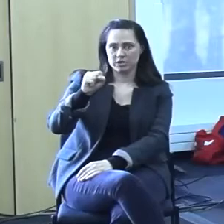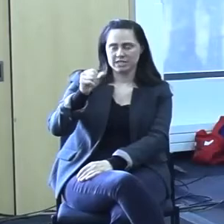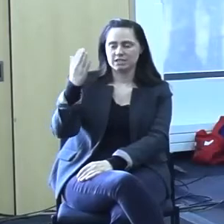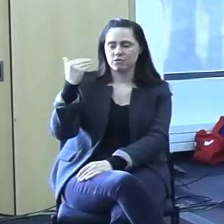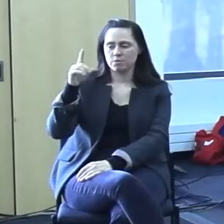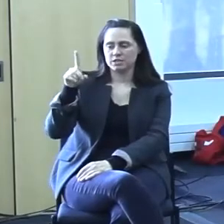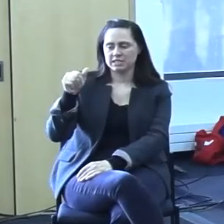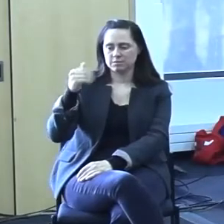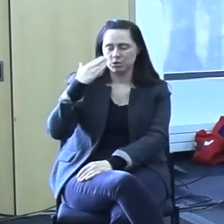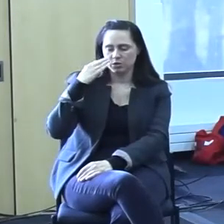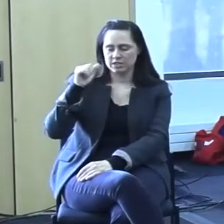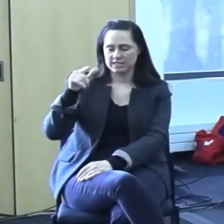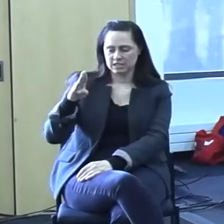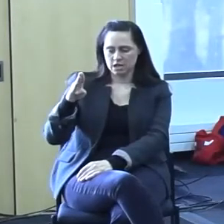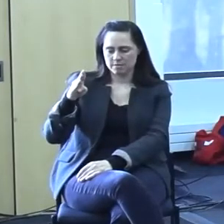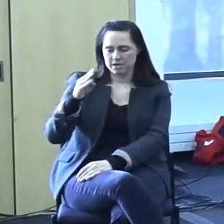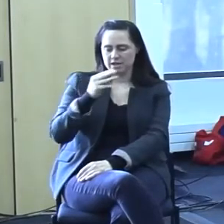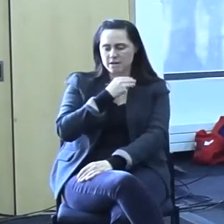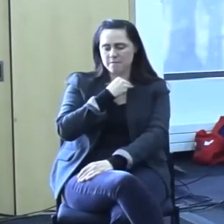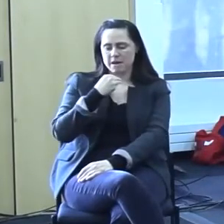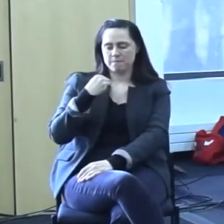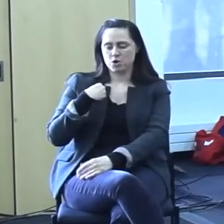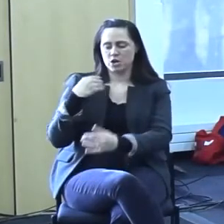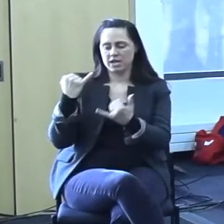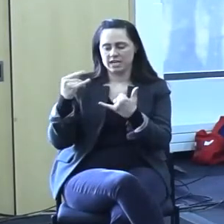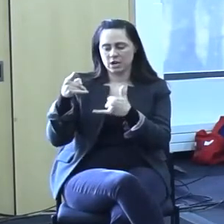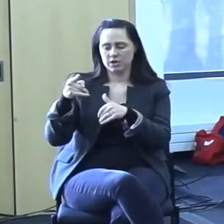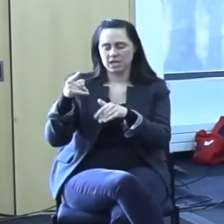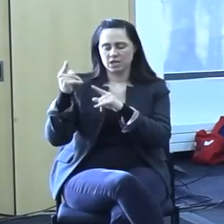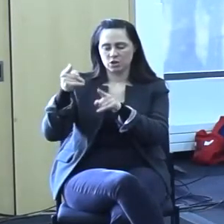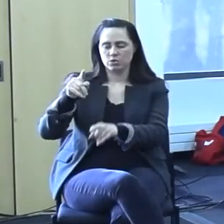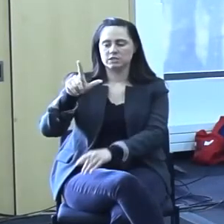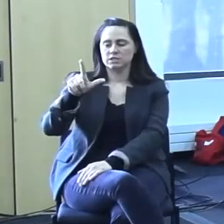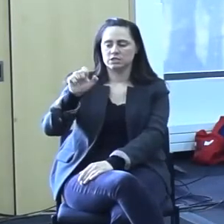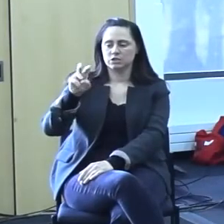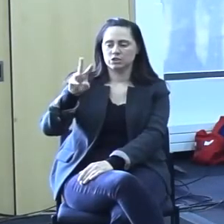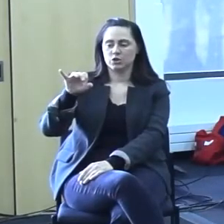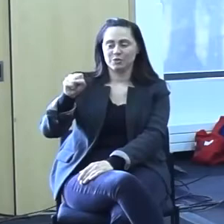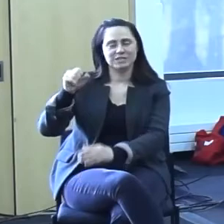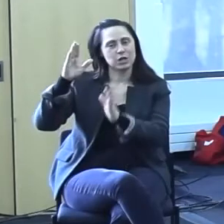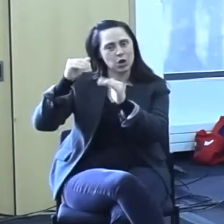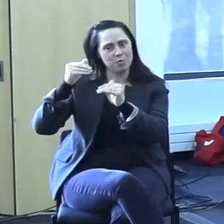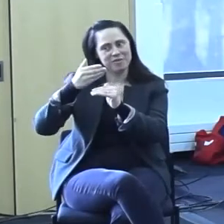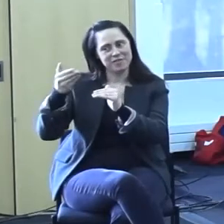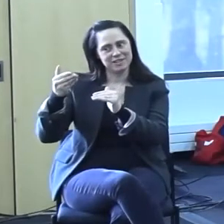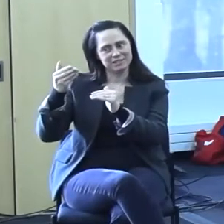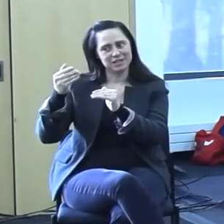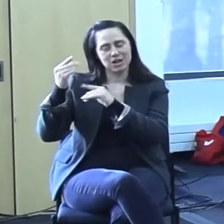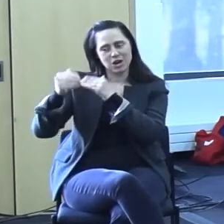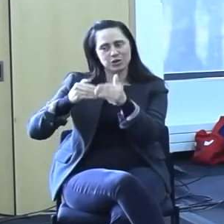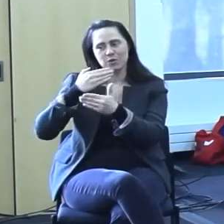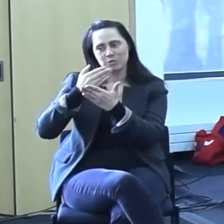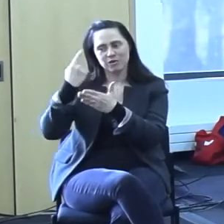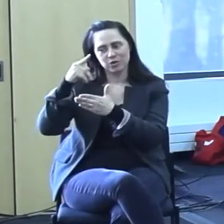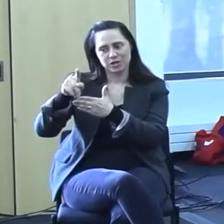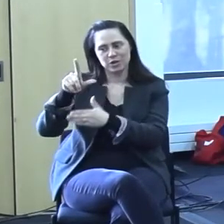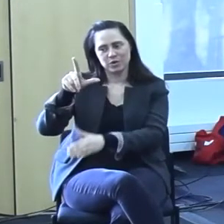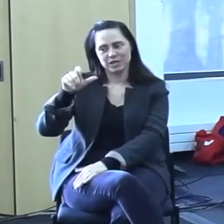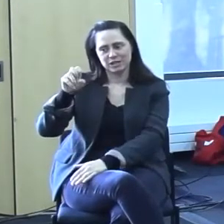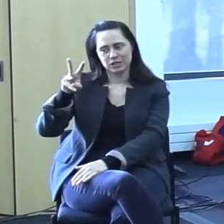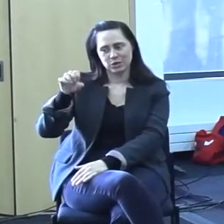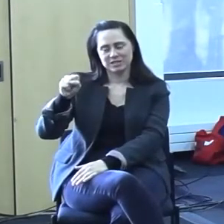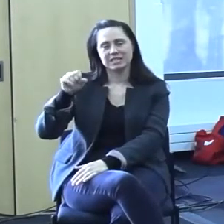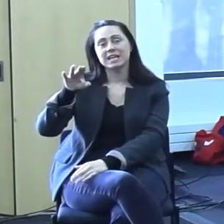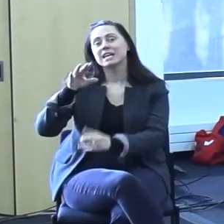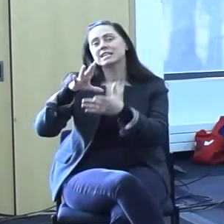former Disability Awareness Club member. He is now at Lewis. Hoping things are going well for you at Lewis, Otis. His